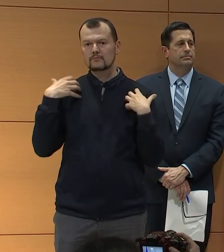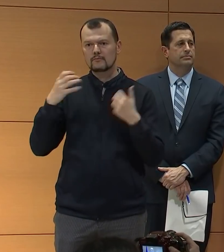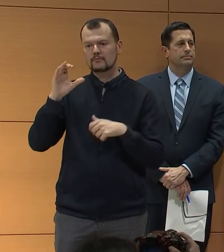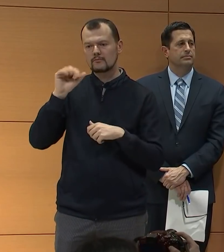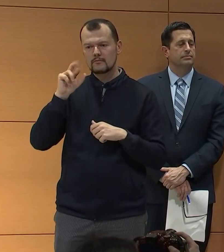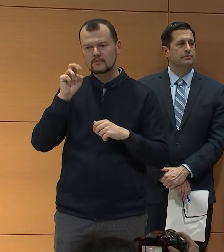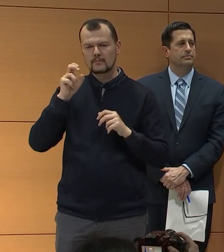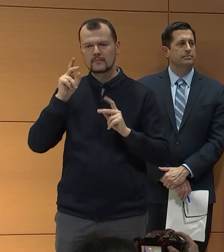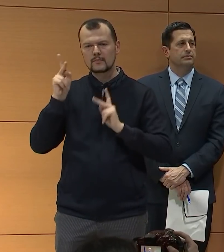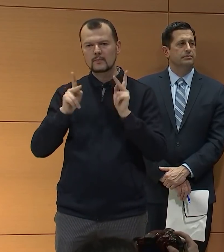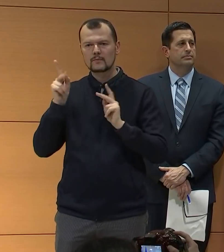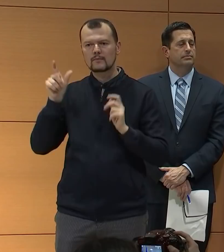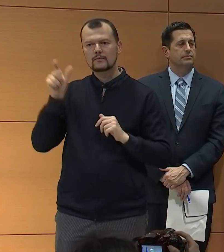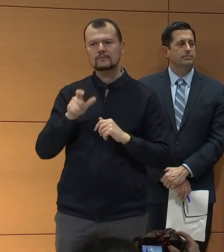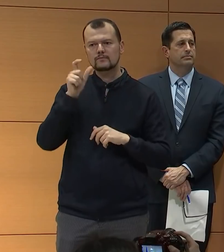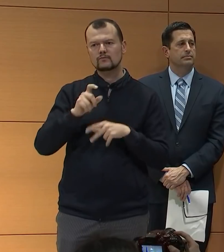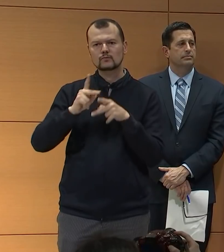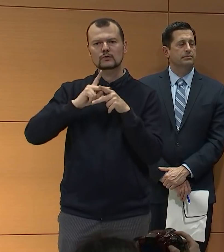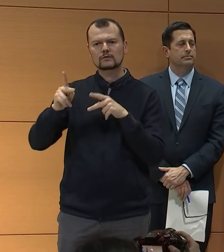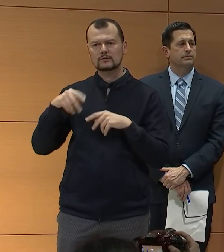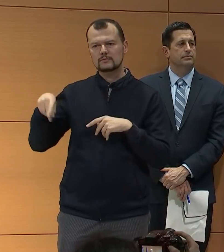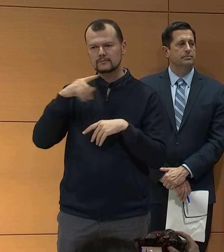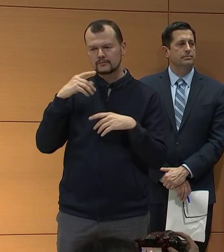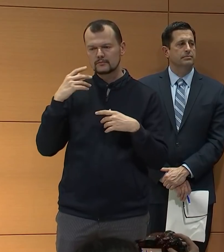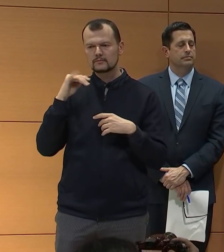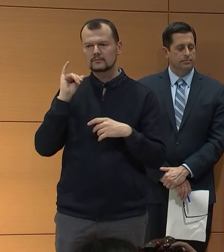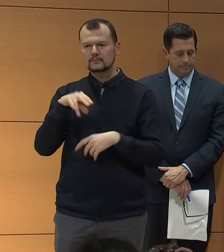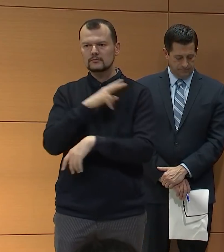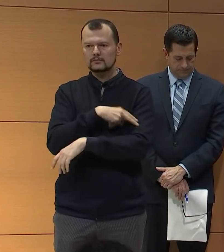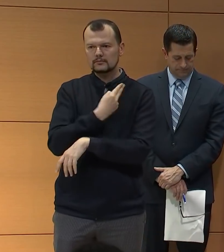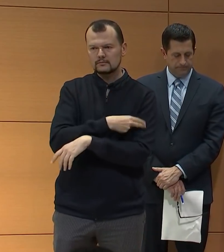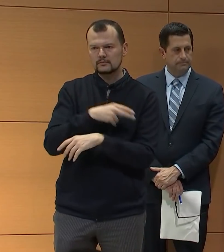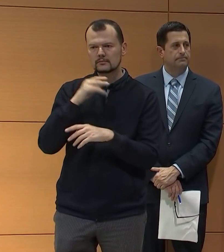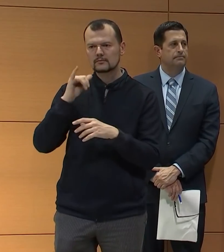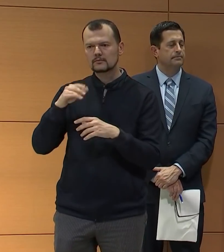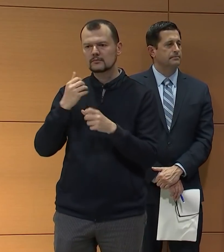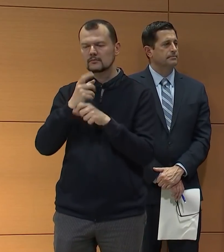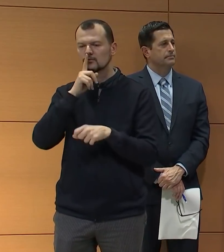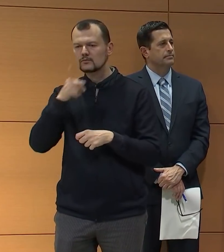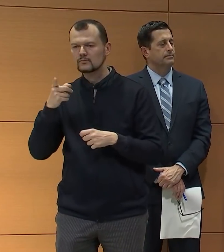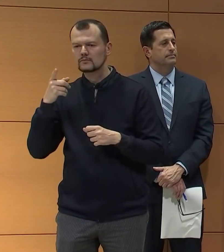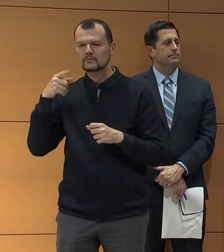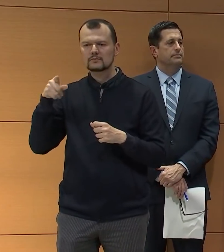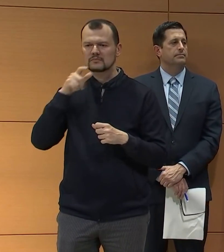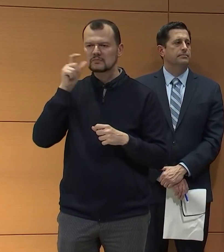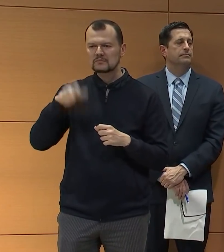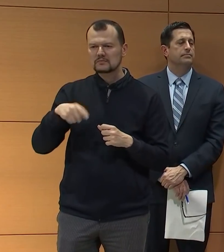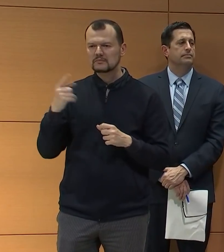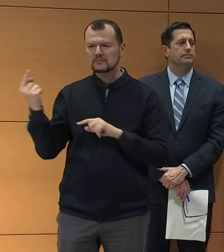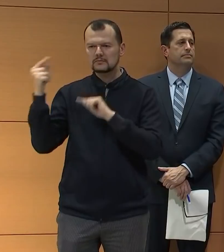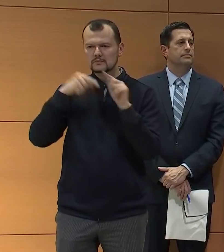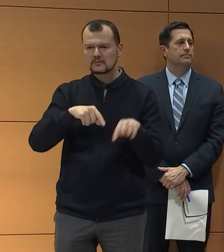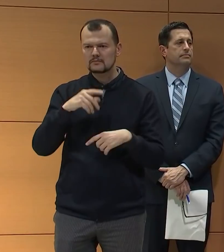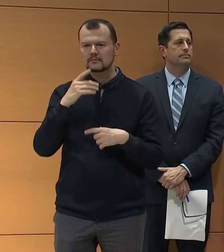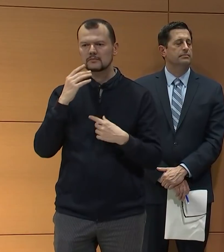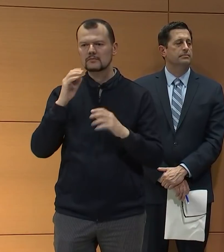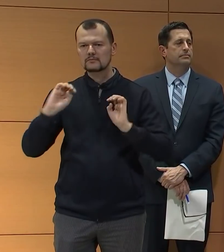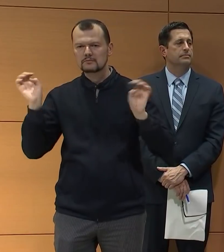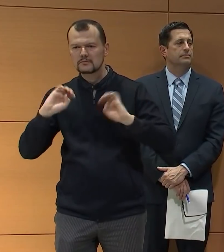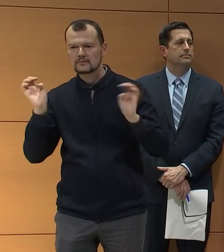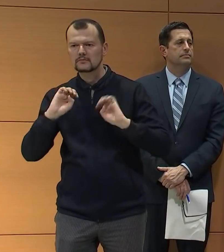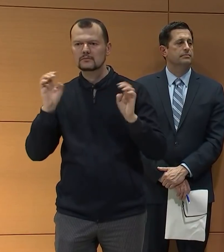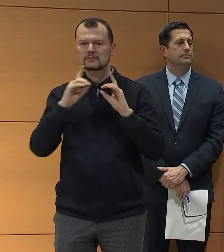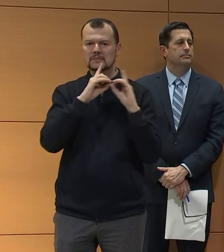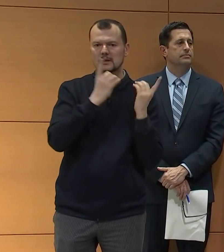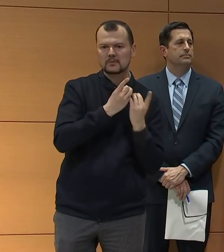people coming into the healthcare system who shouldn't be. When we talk about social distancing, to have people coming into the emergency departments or other places